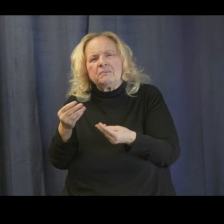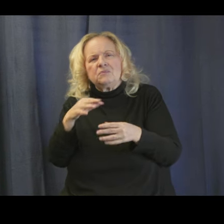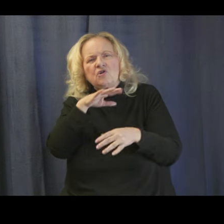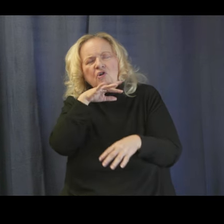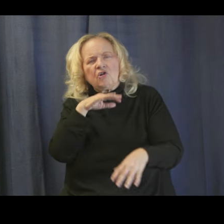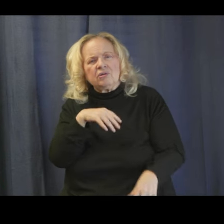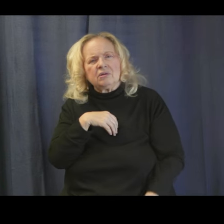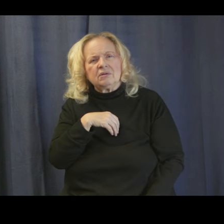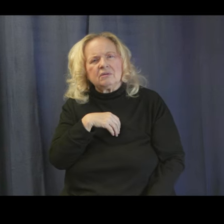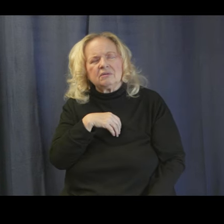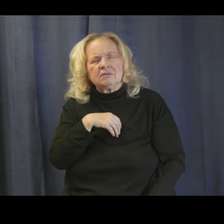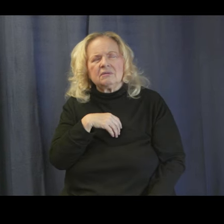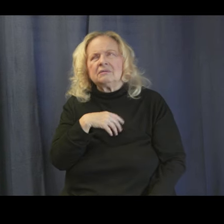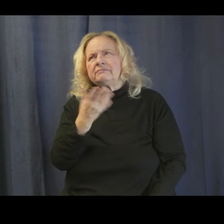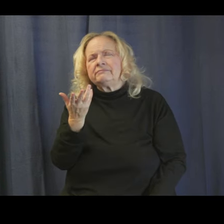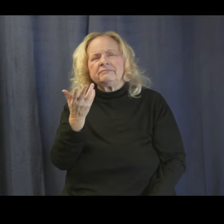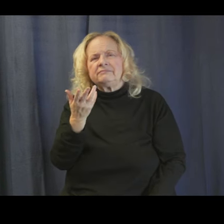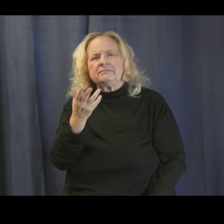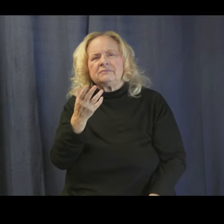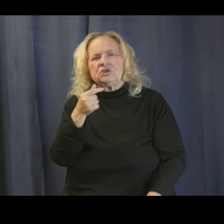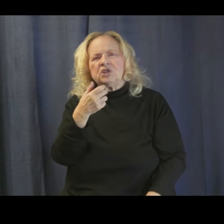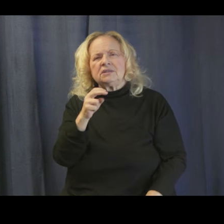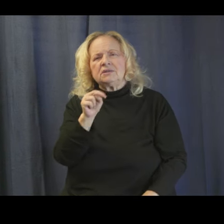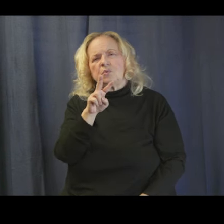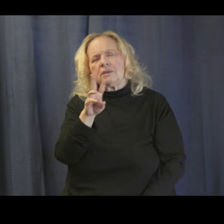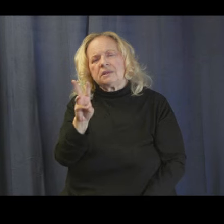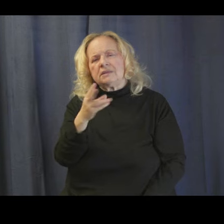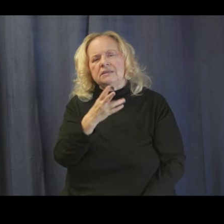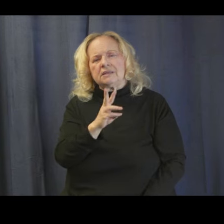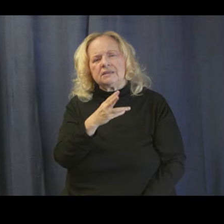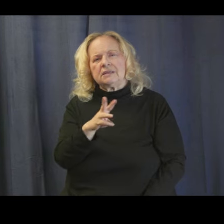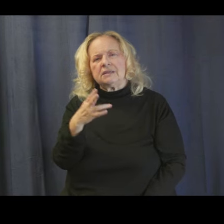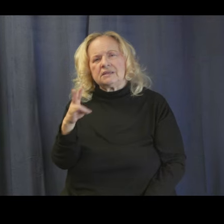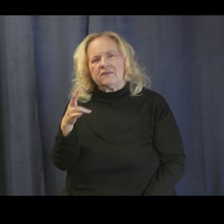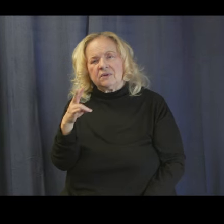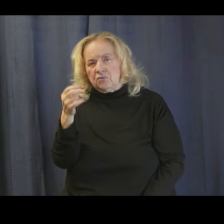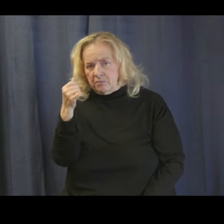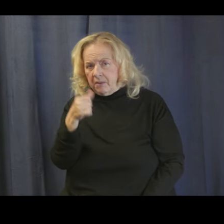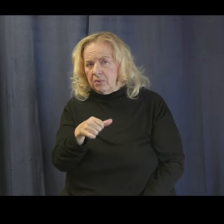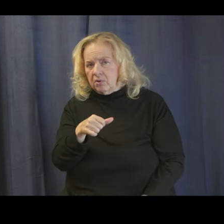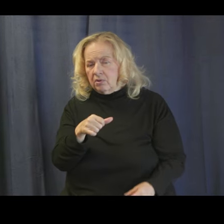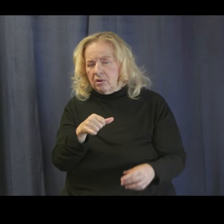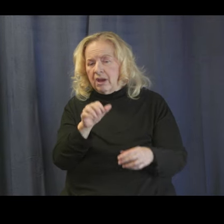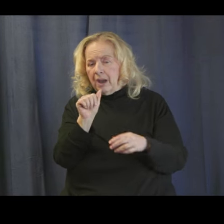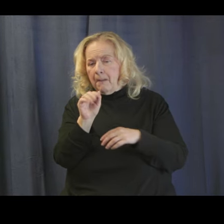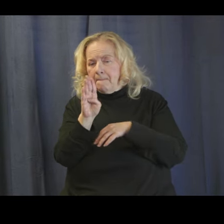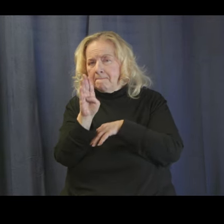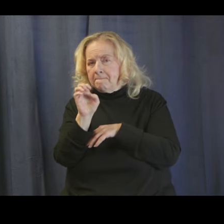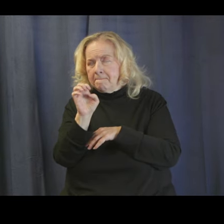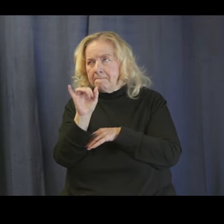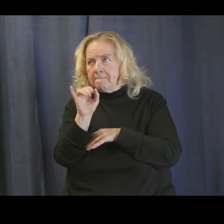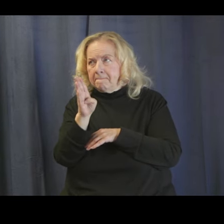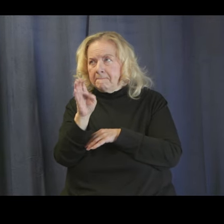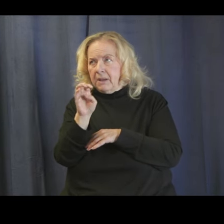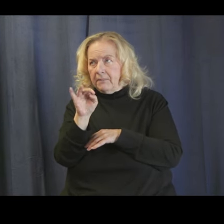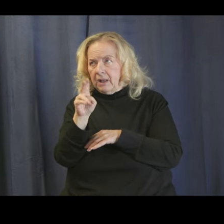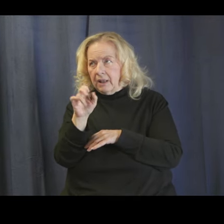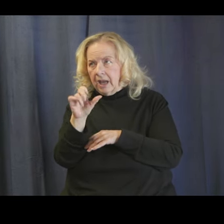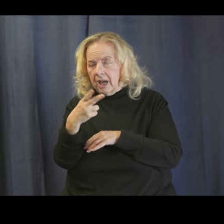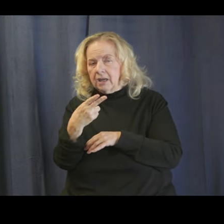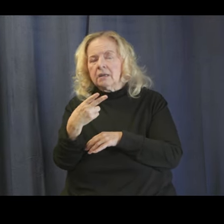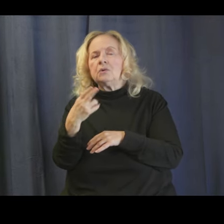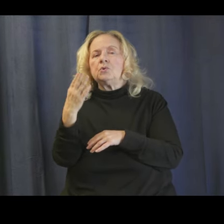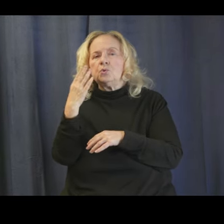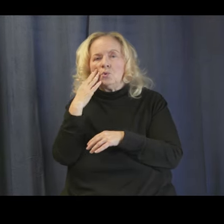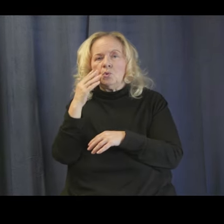dirt? Well, so then Genesis 26, 16, and 17, and you have to remember, this is the Abimelech that knew